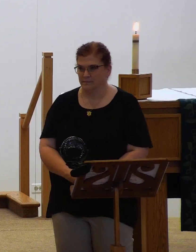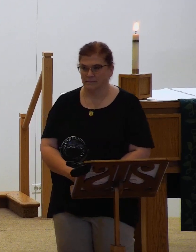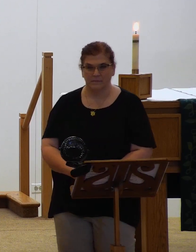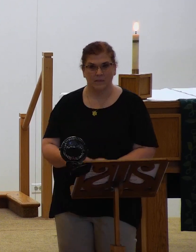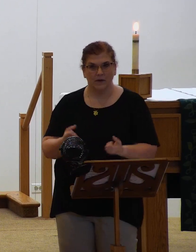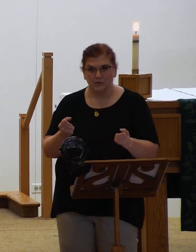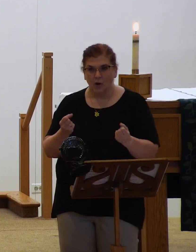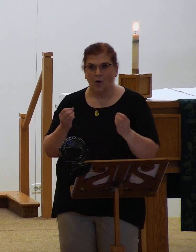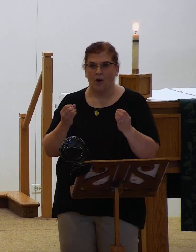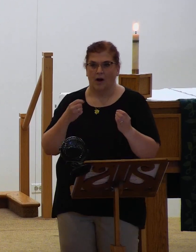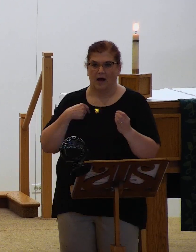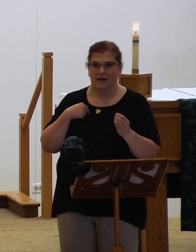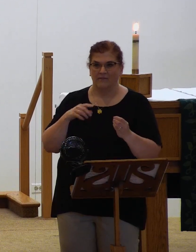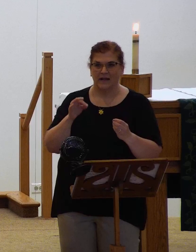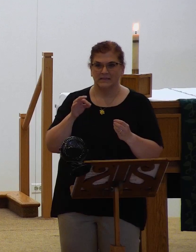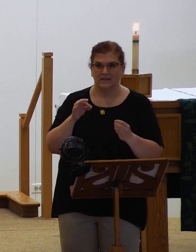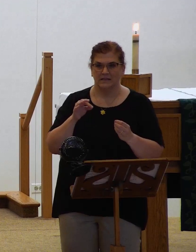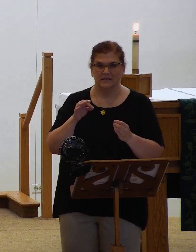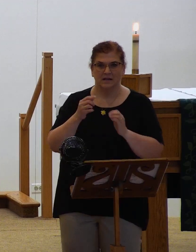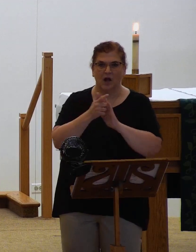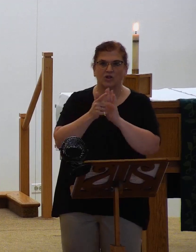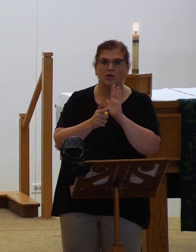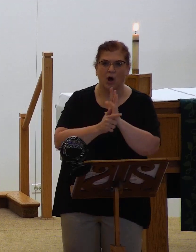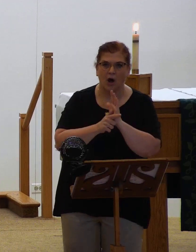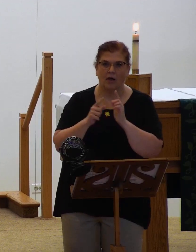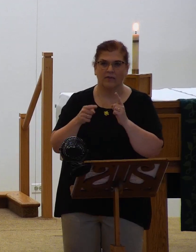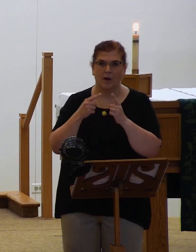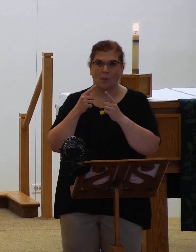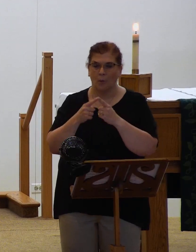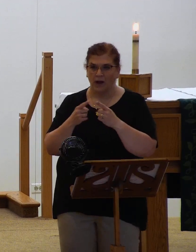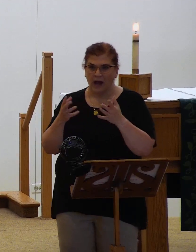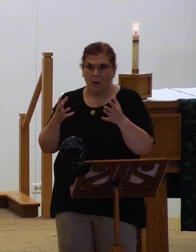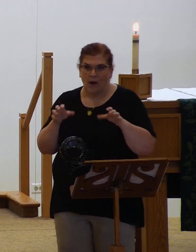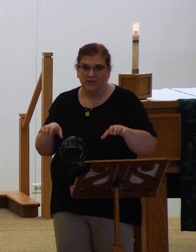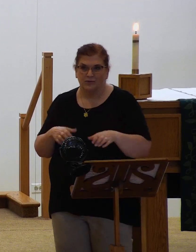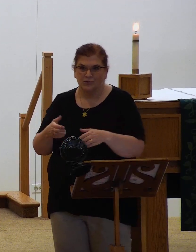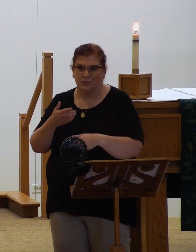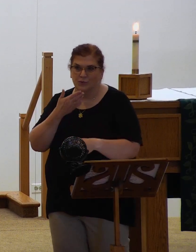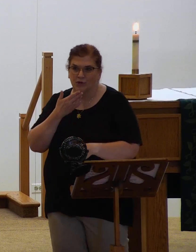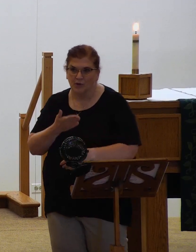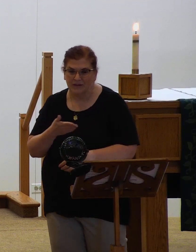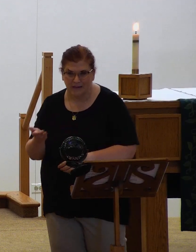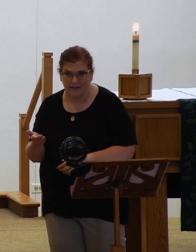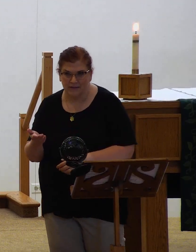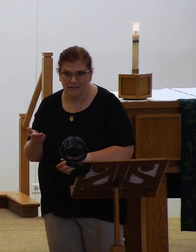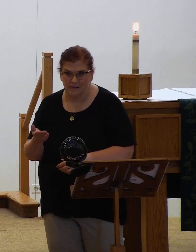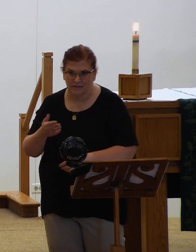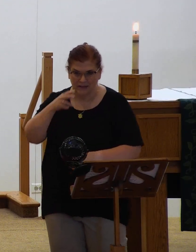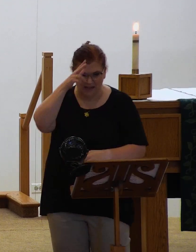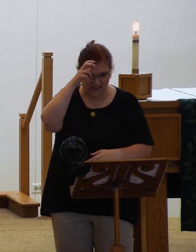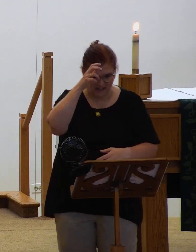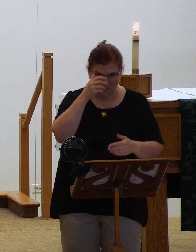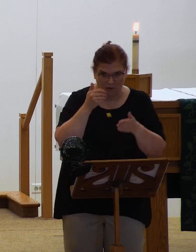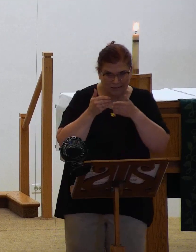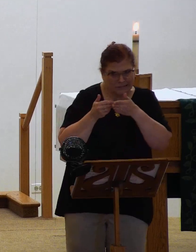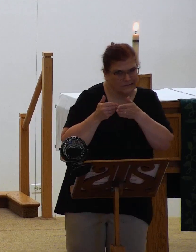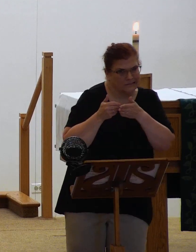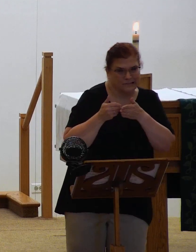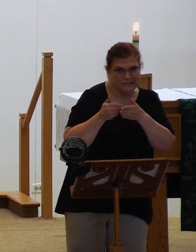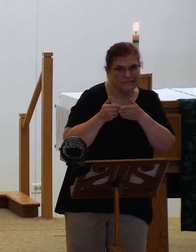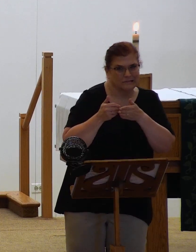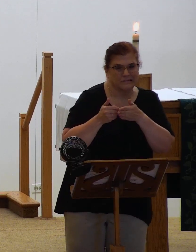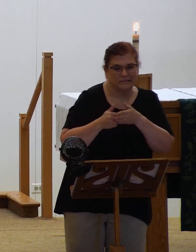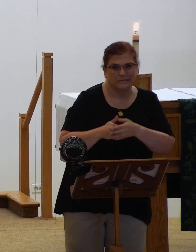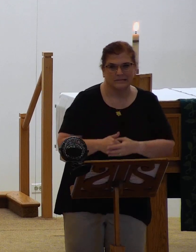So I find it to be a law that when I want to do what is good, evil lies close at